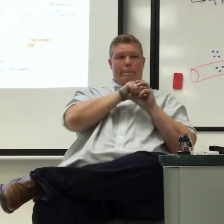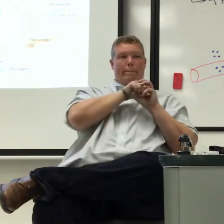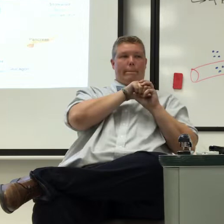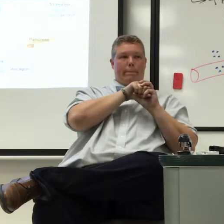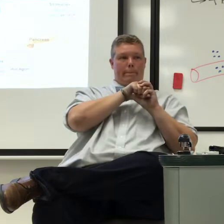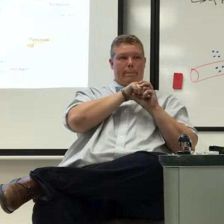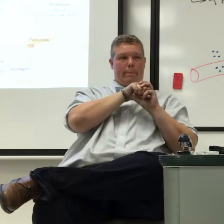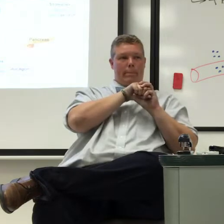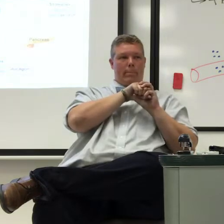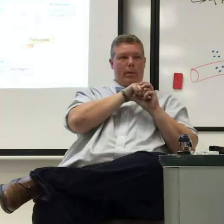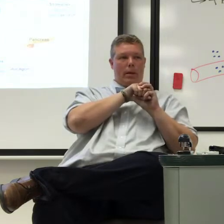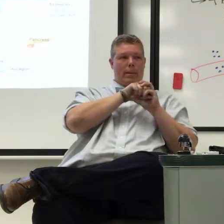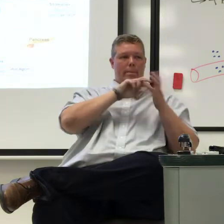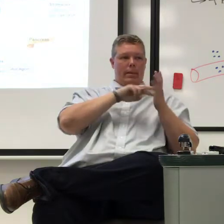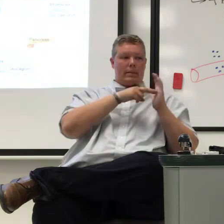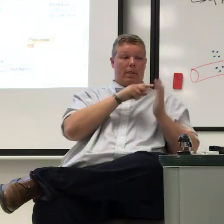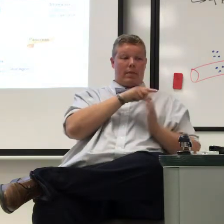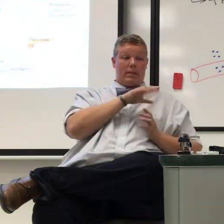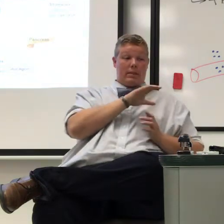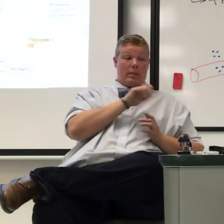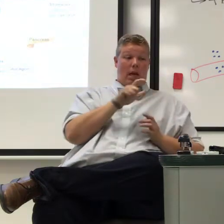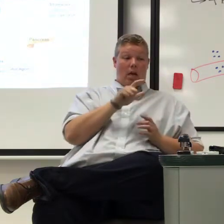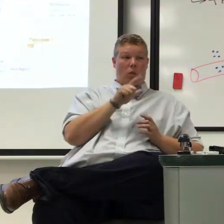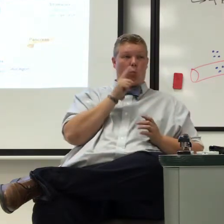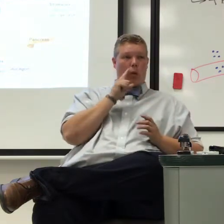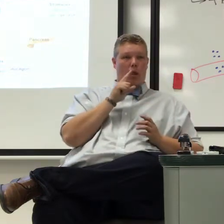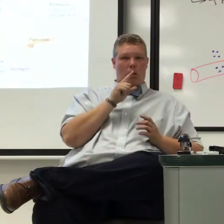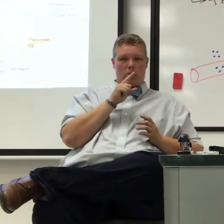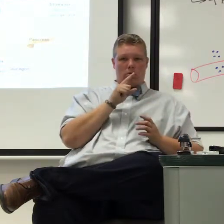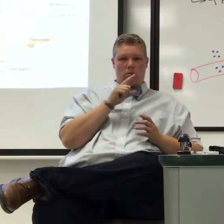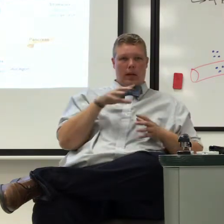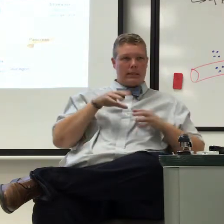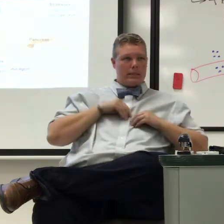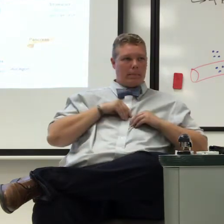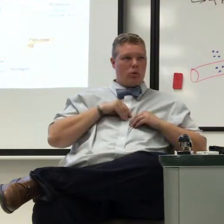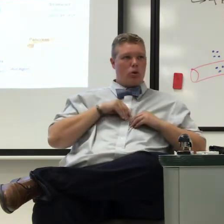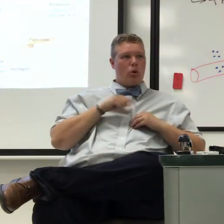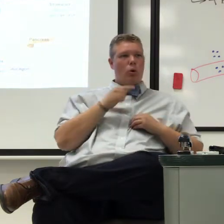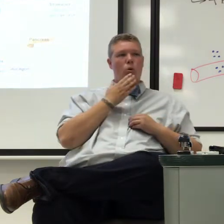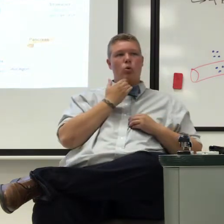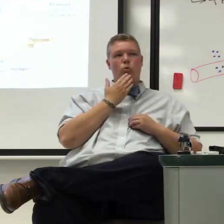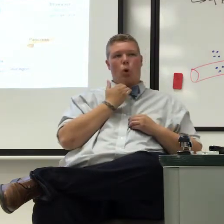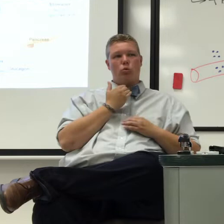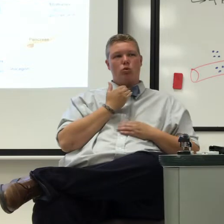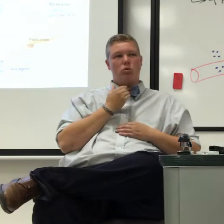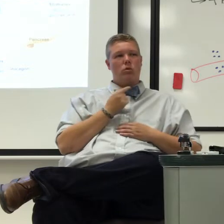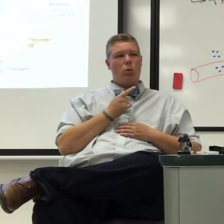take glucose up. Okay, so maybe glucose is coming secondarily.